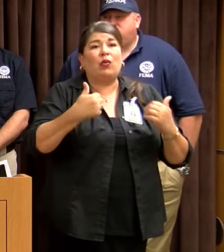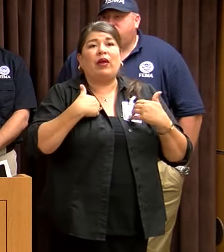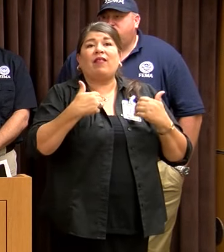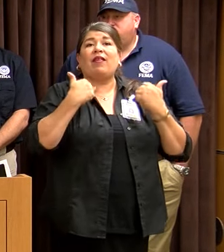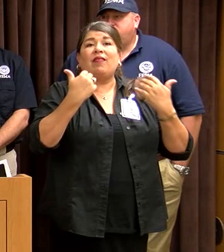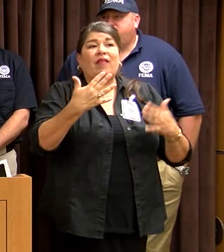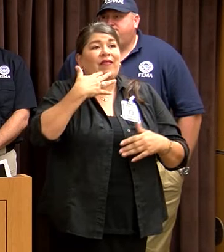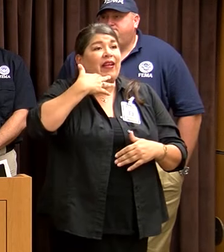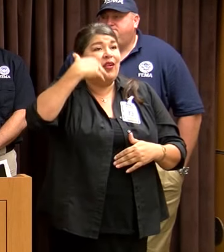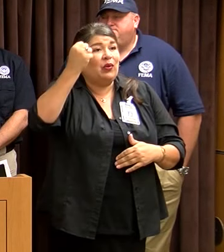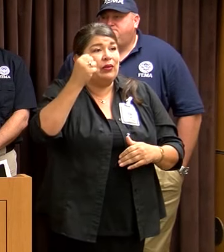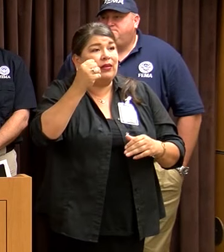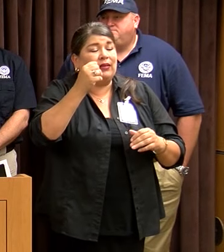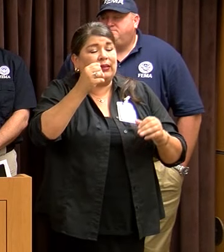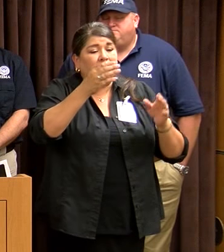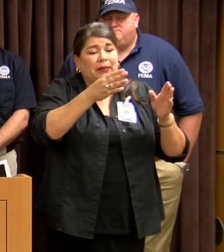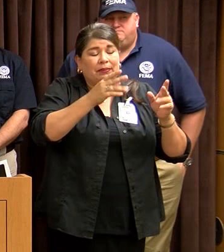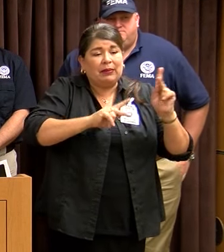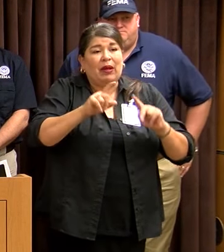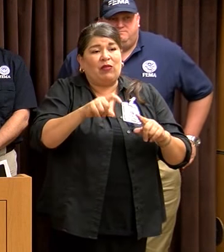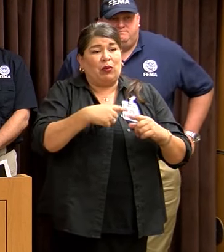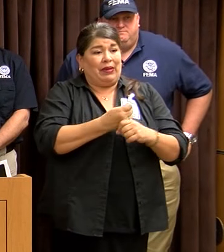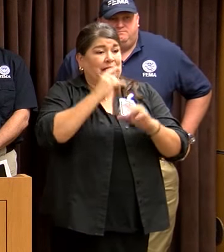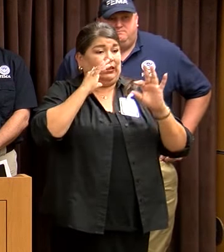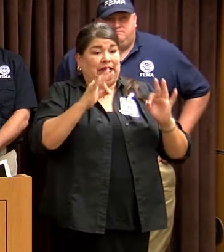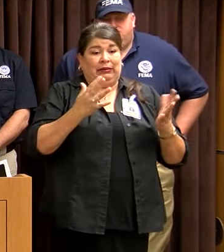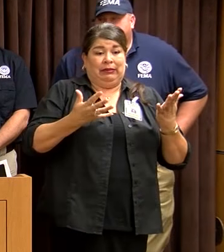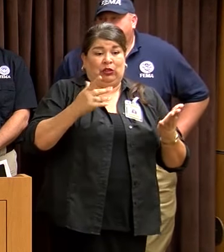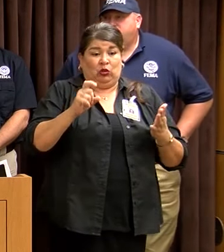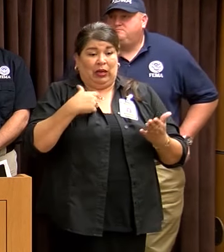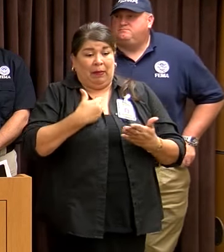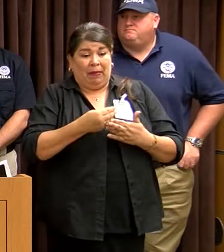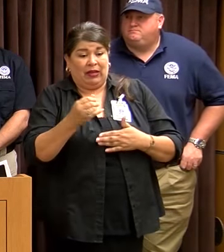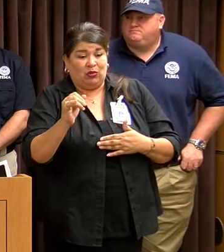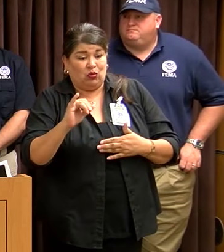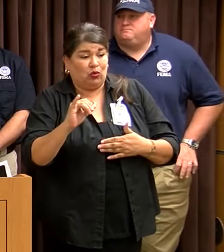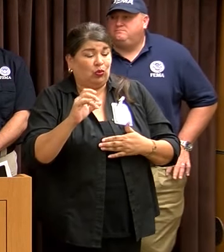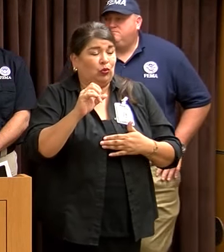folks that had to make a decision between buying insurance and